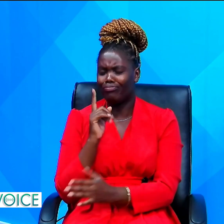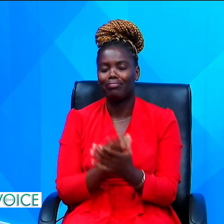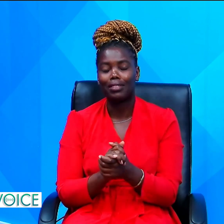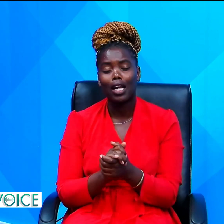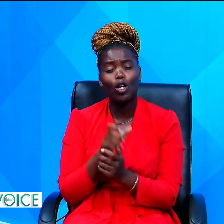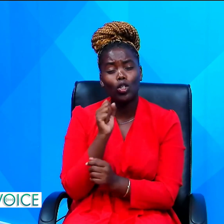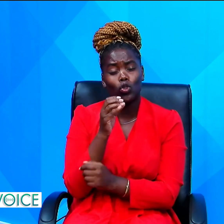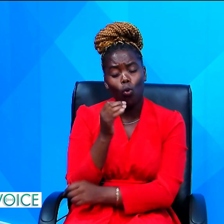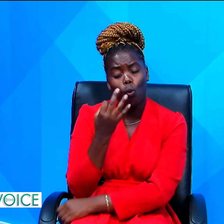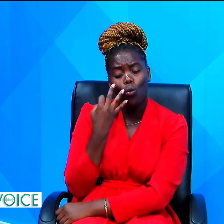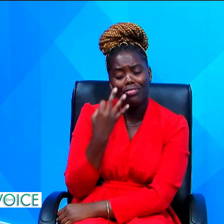So